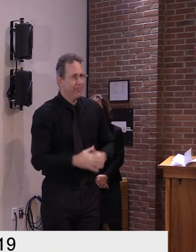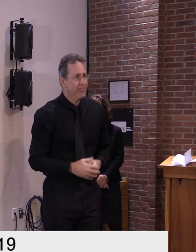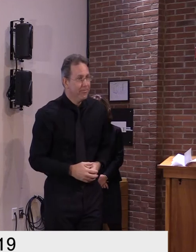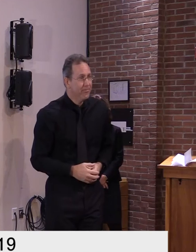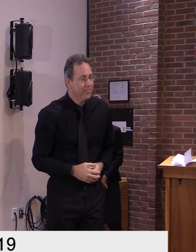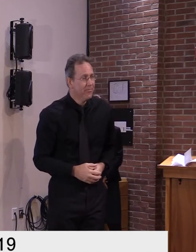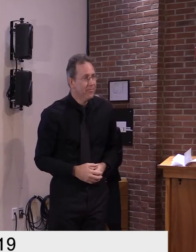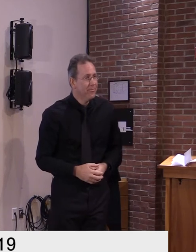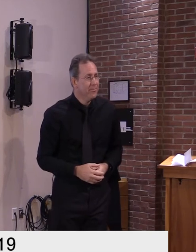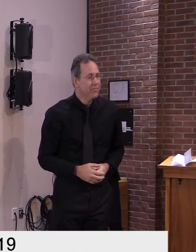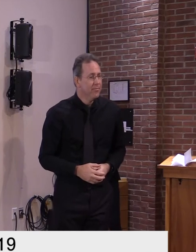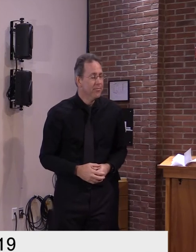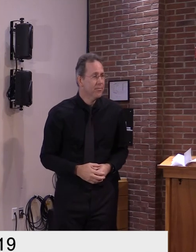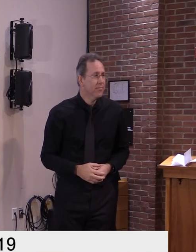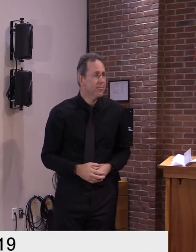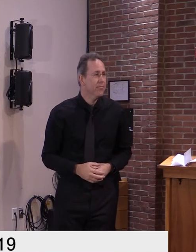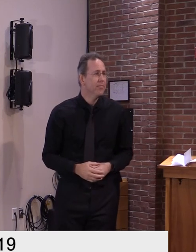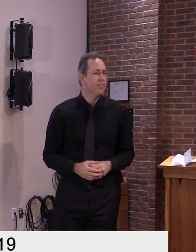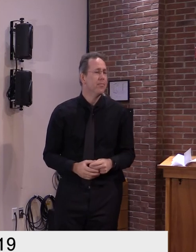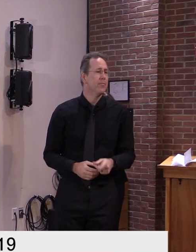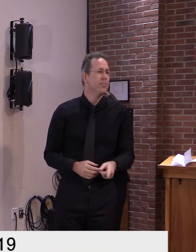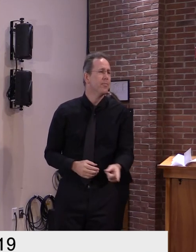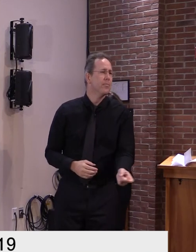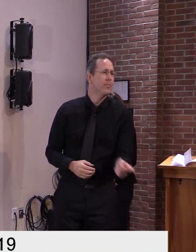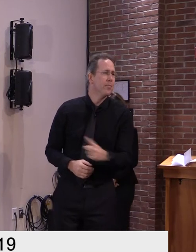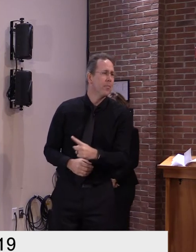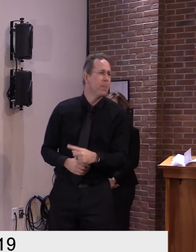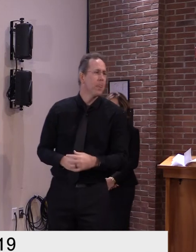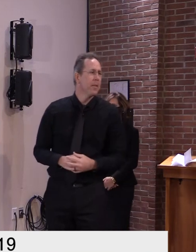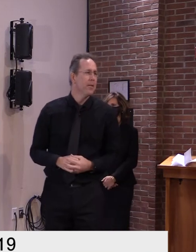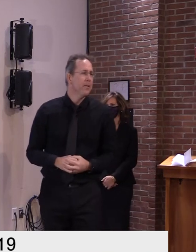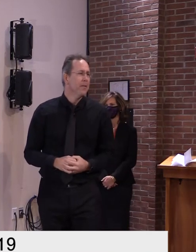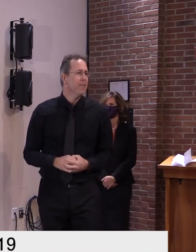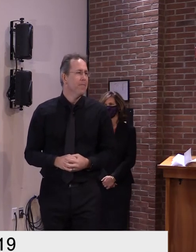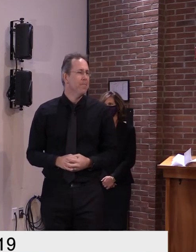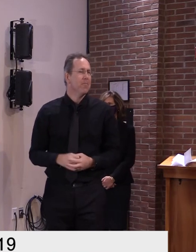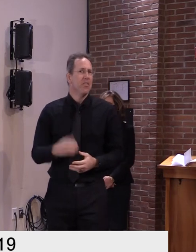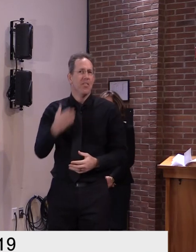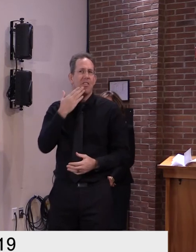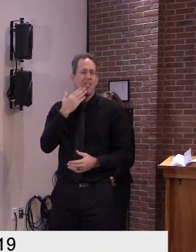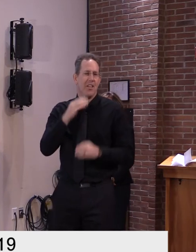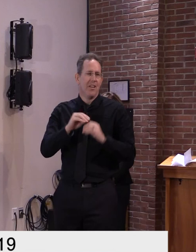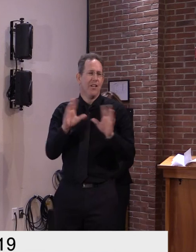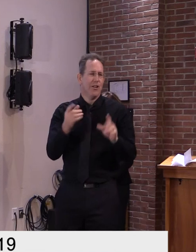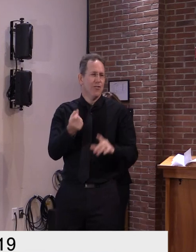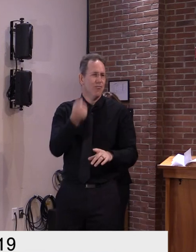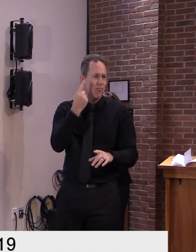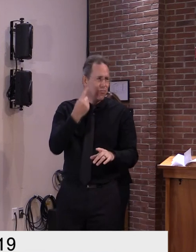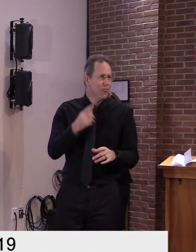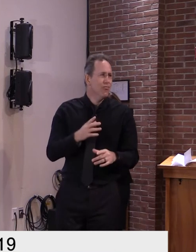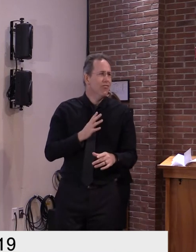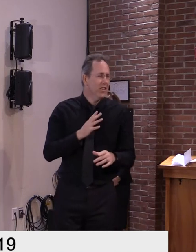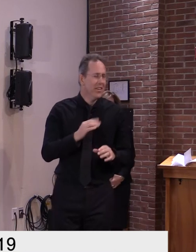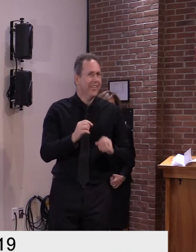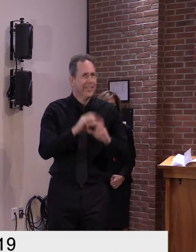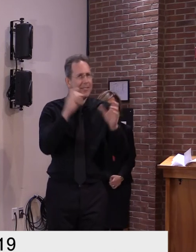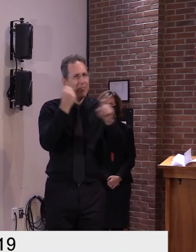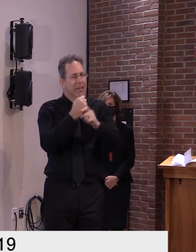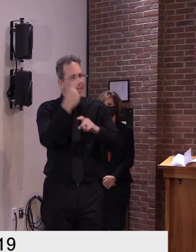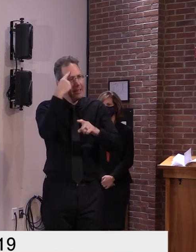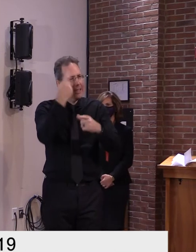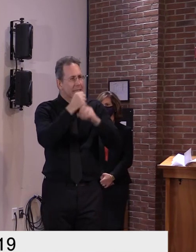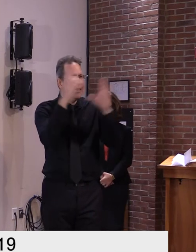Right, well, that's definitely somewhat more clarifying, and I think that's helpful because it definitely is shifting now with the weather changing and there being